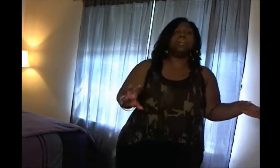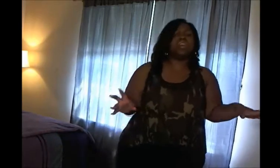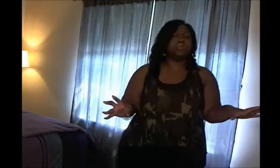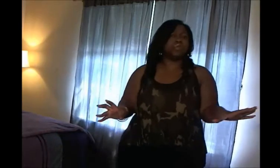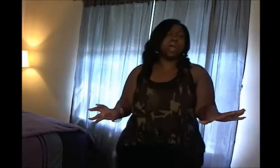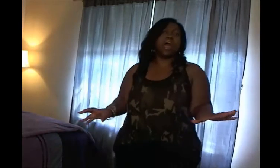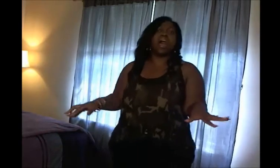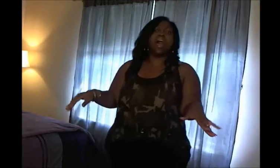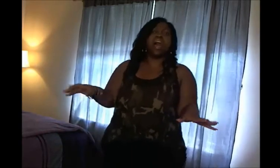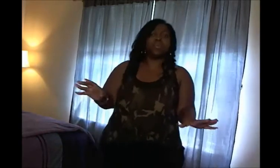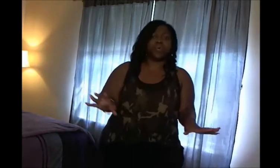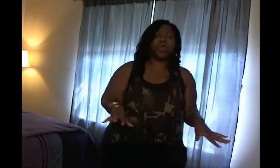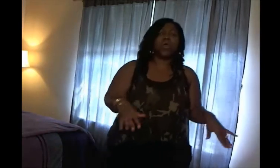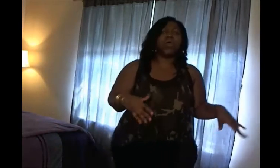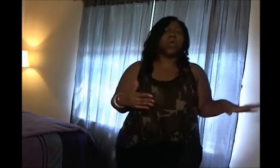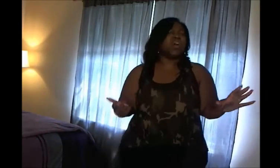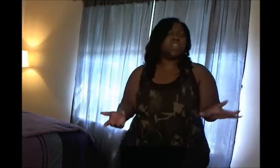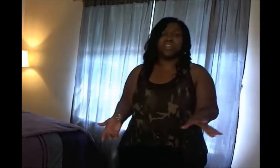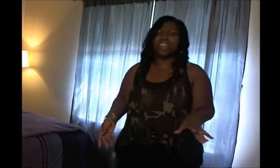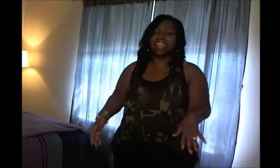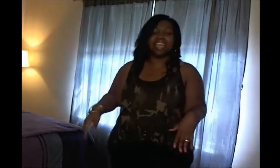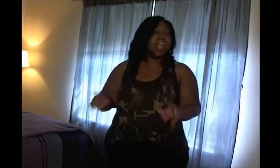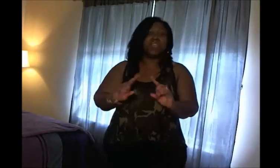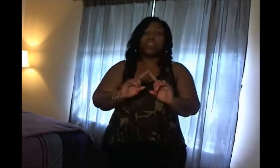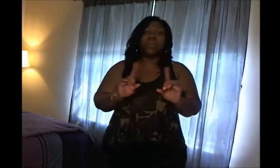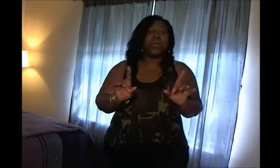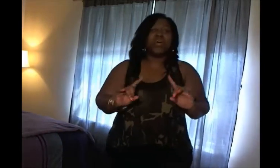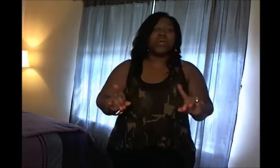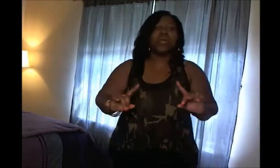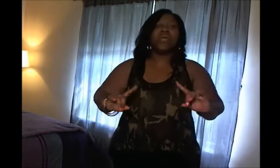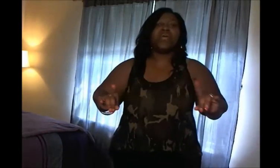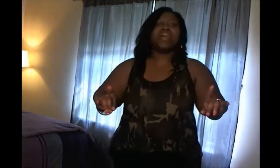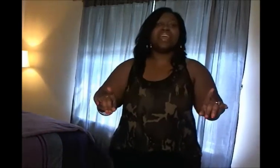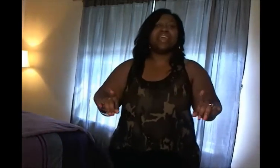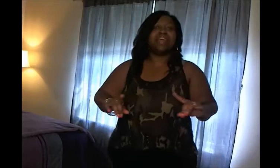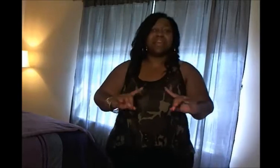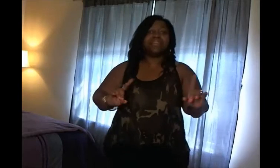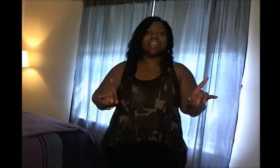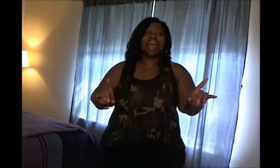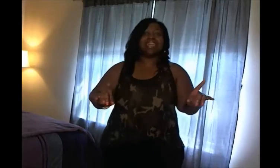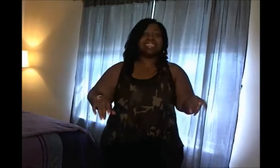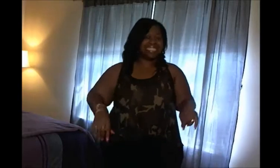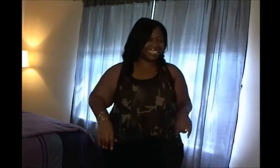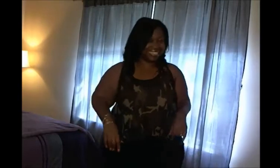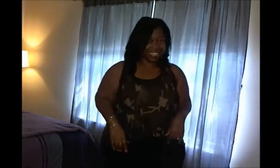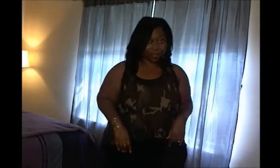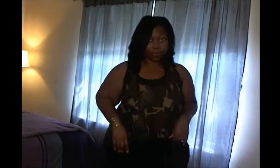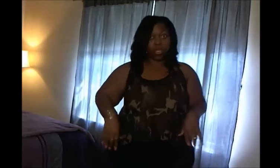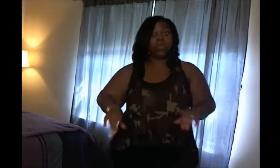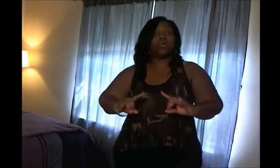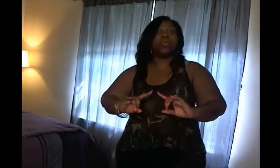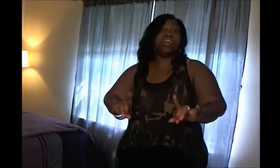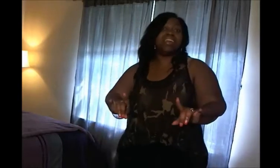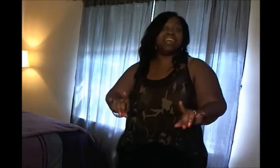We're not perfect. No, we're not.